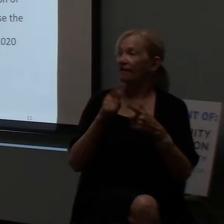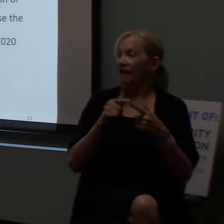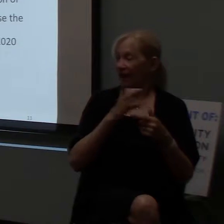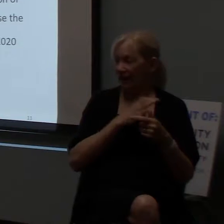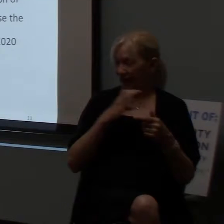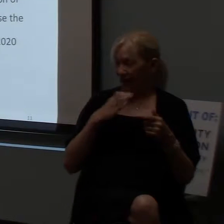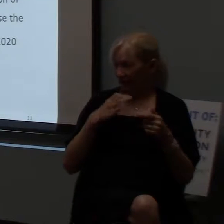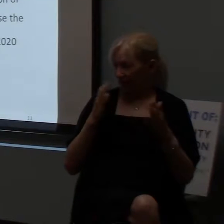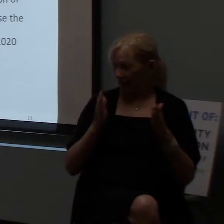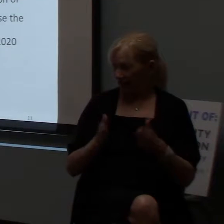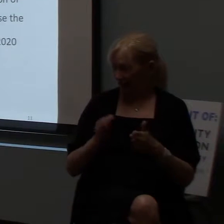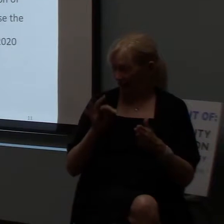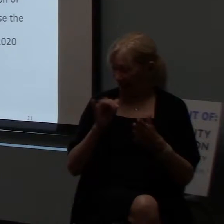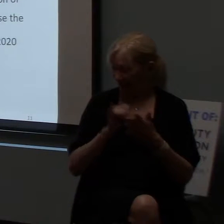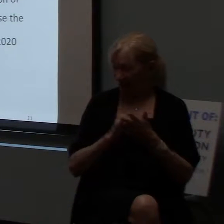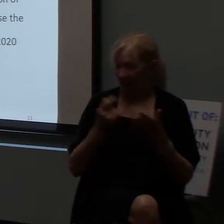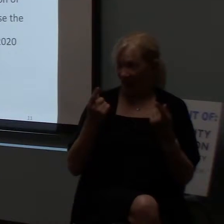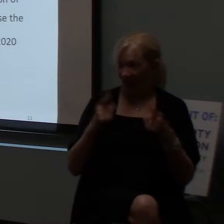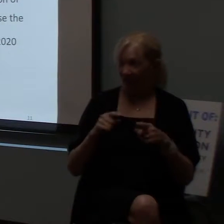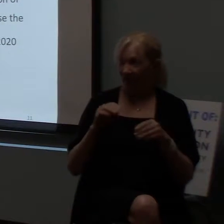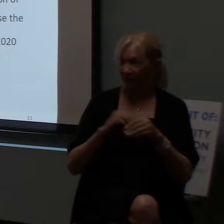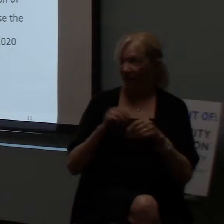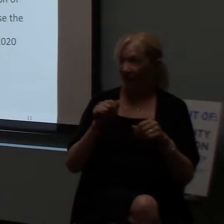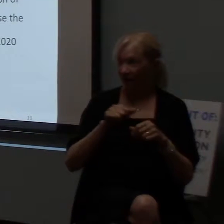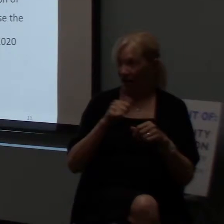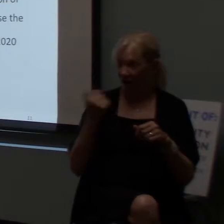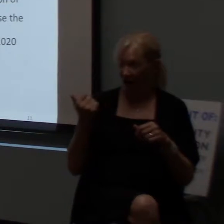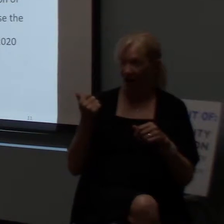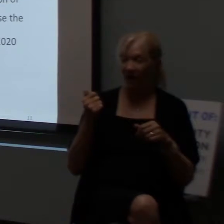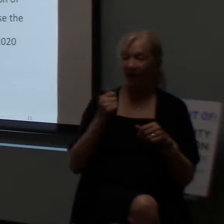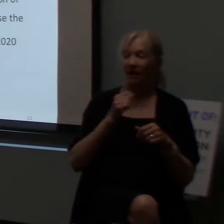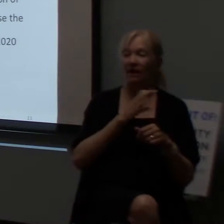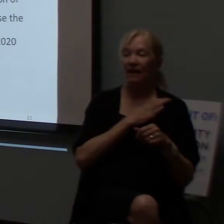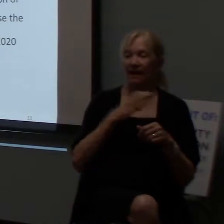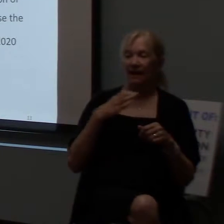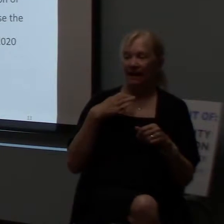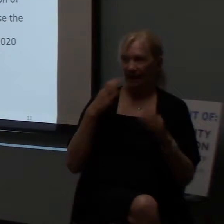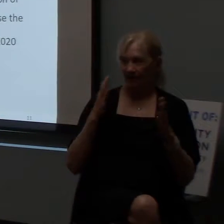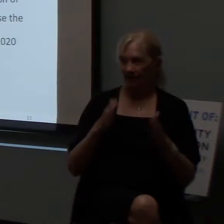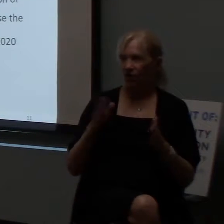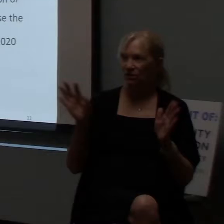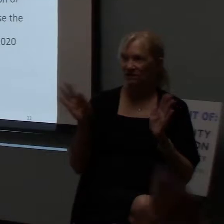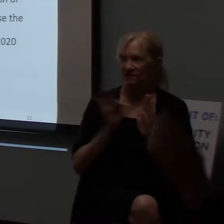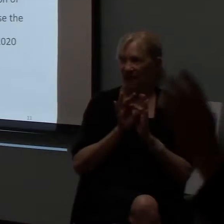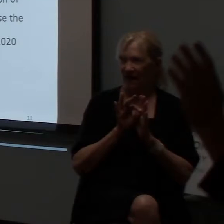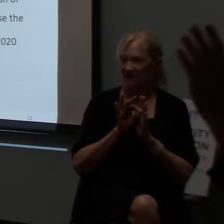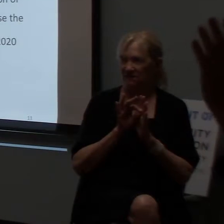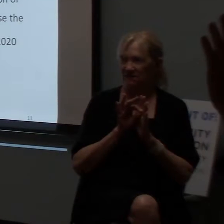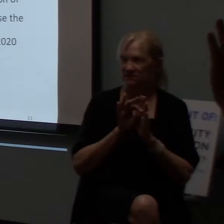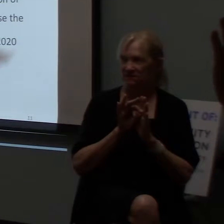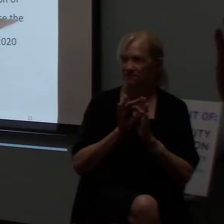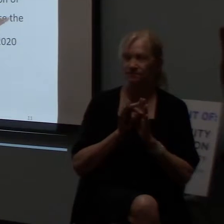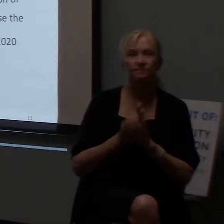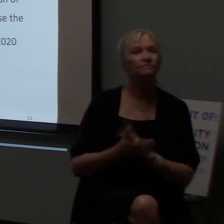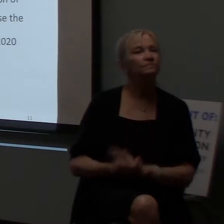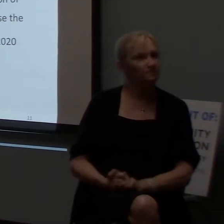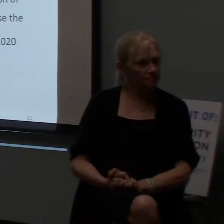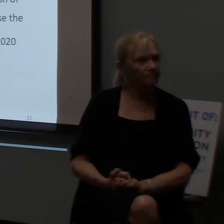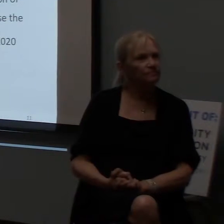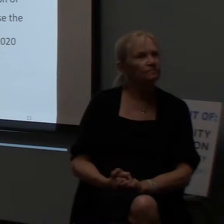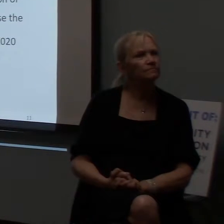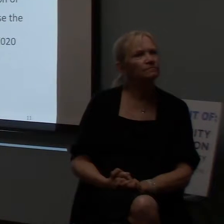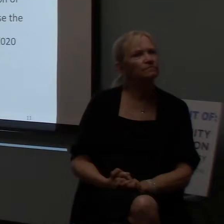if that would happen in another one of the elected offices, the commissioners then select, so the assessor or treasurer. Question?